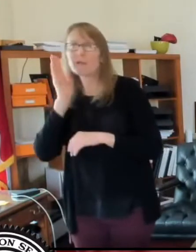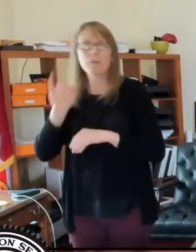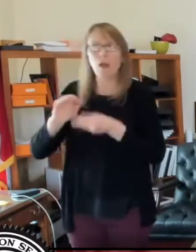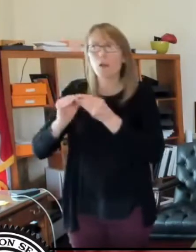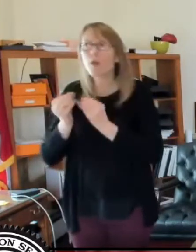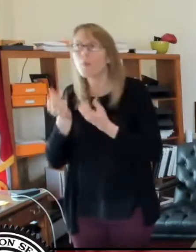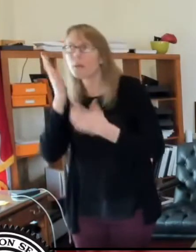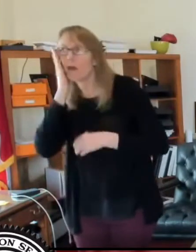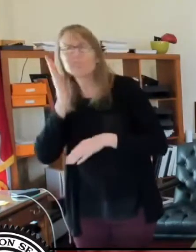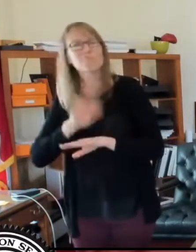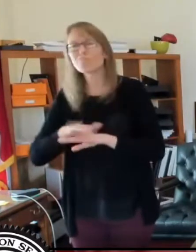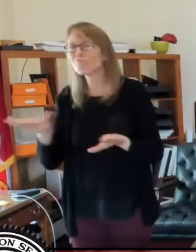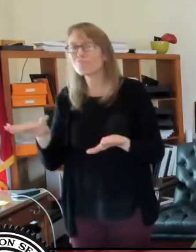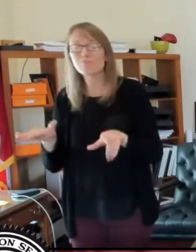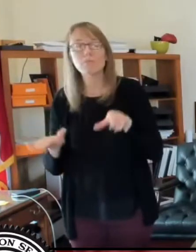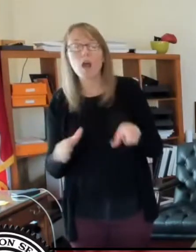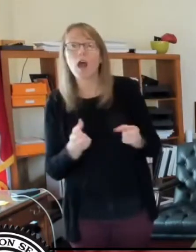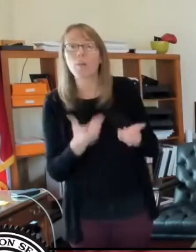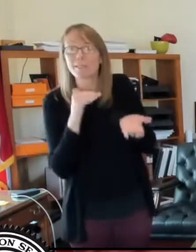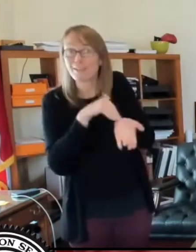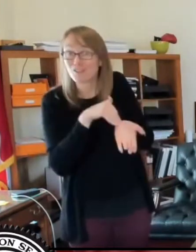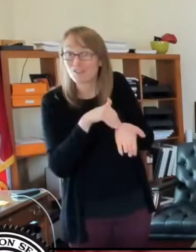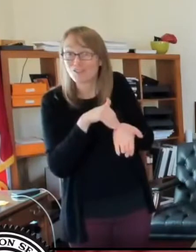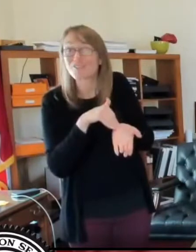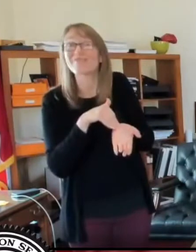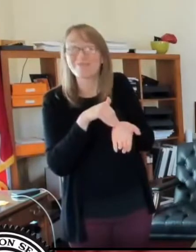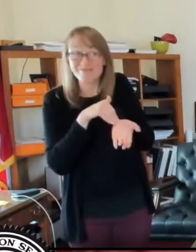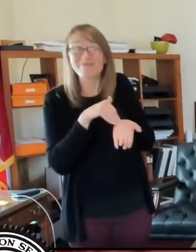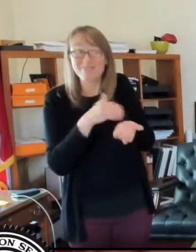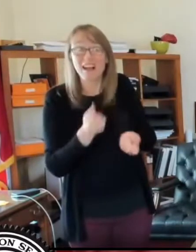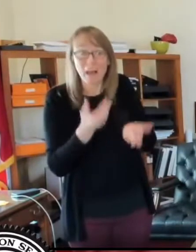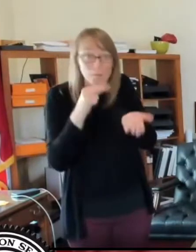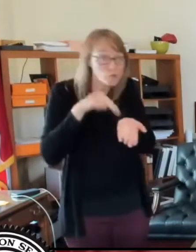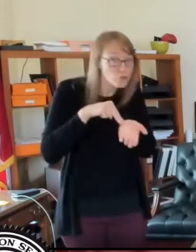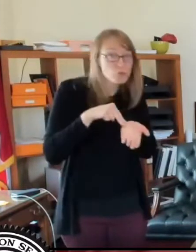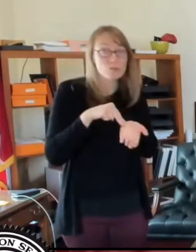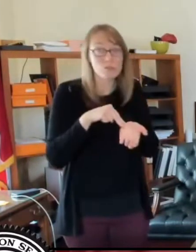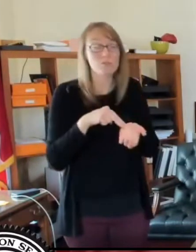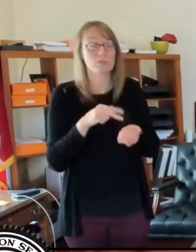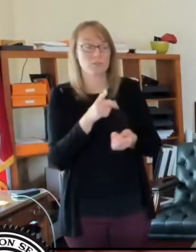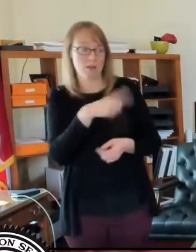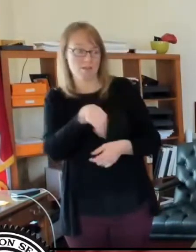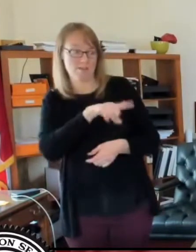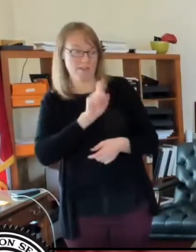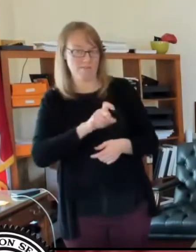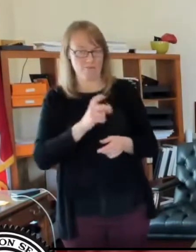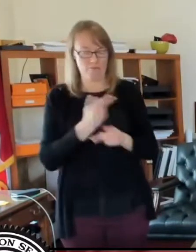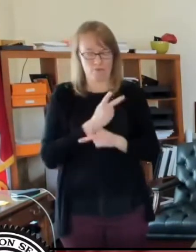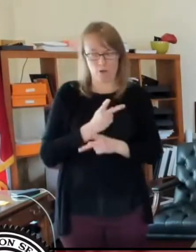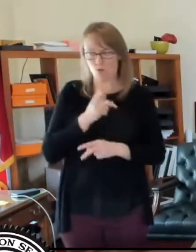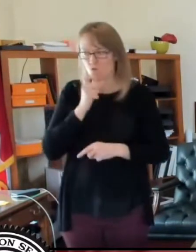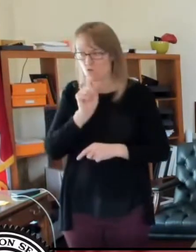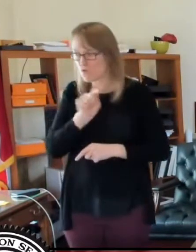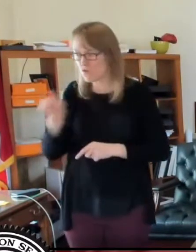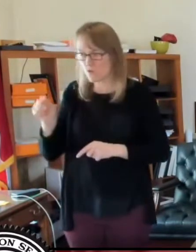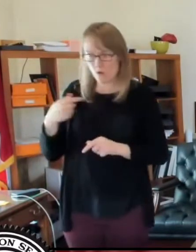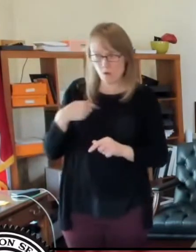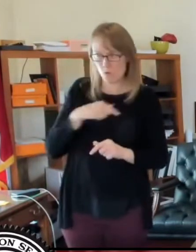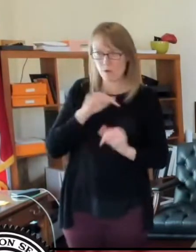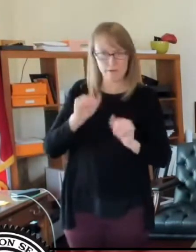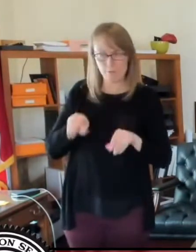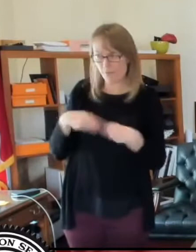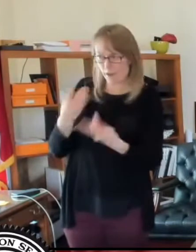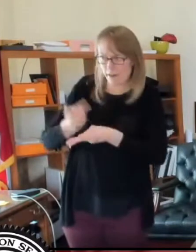are beginning to have to make those choices about who they can serve most successfully and who they can't. Cheryl